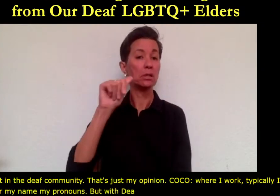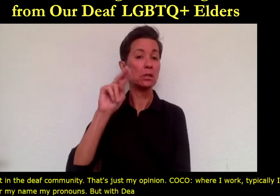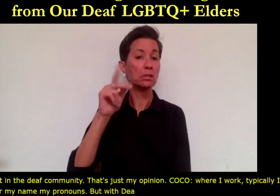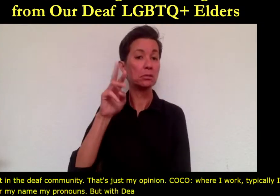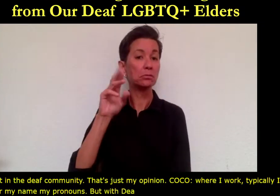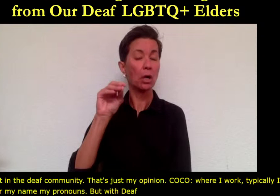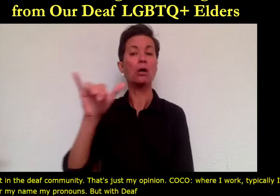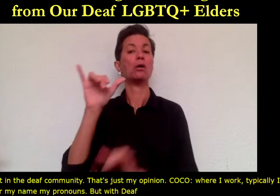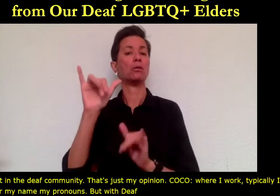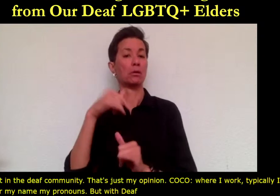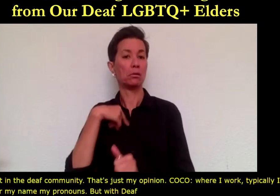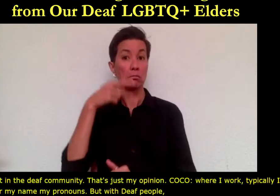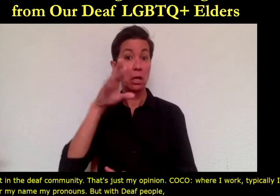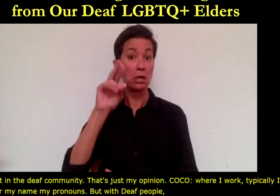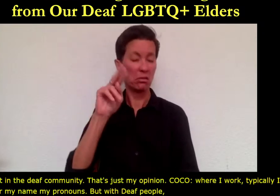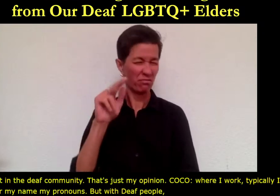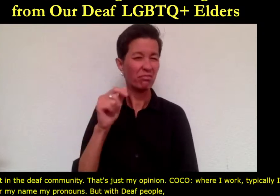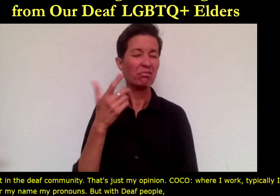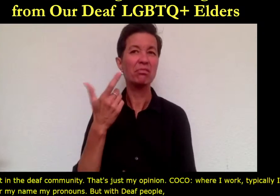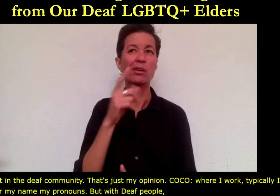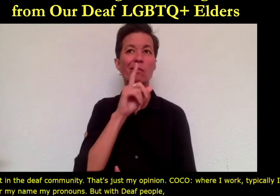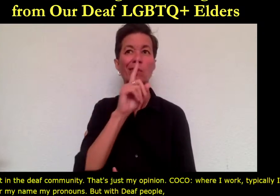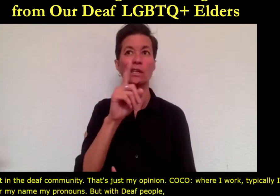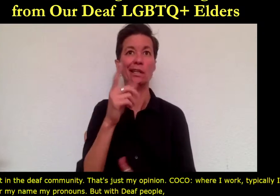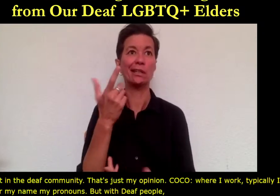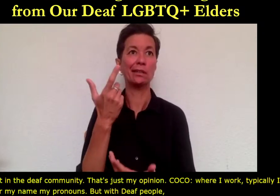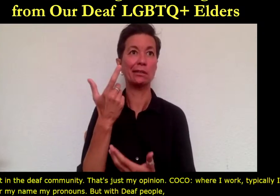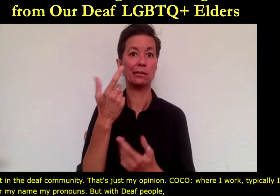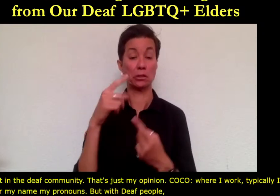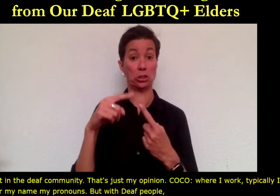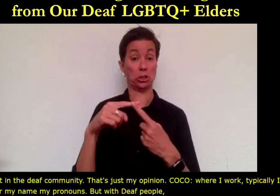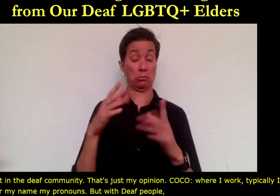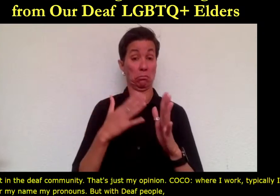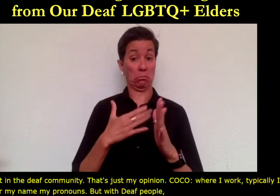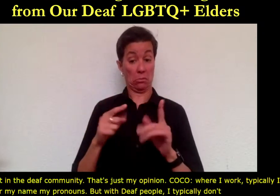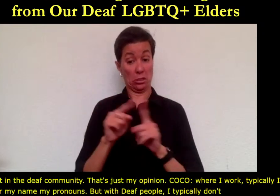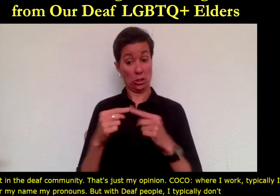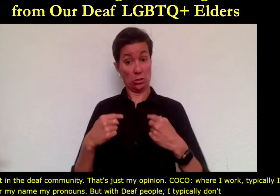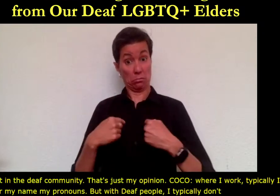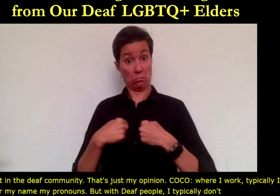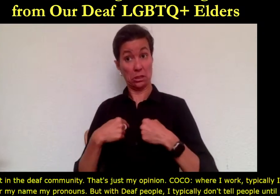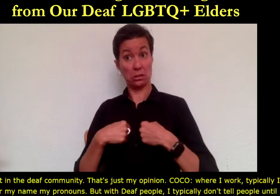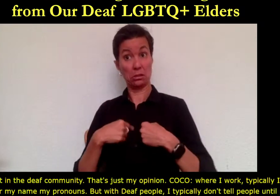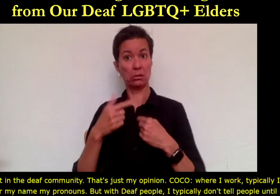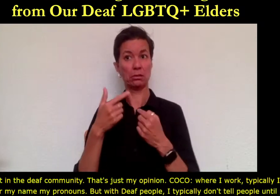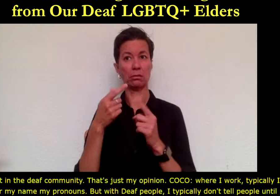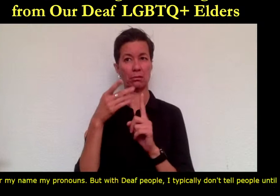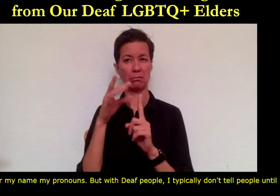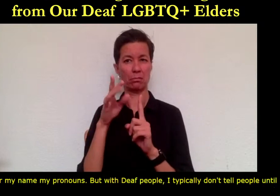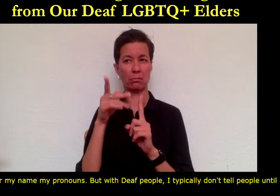pronouns. I'm a lesbian, androgynous. But really, for me,